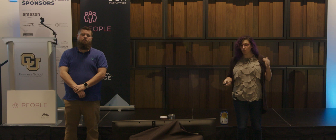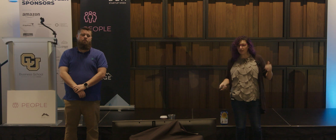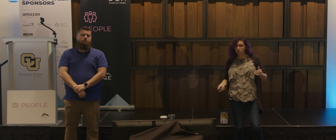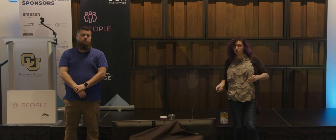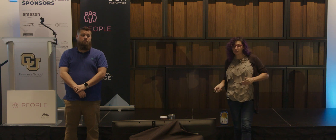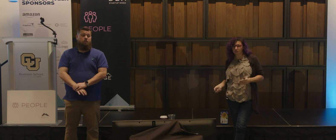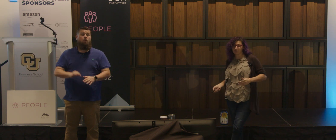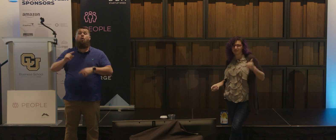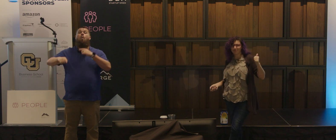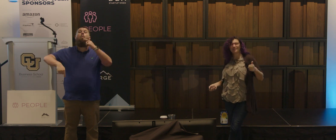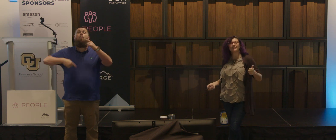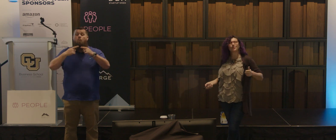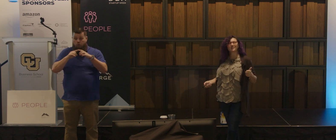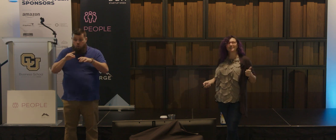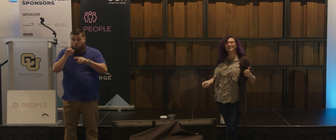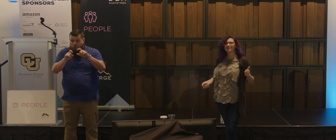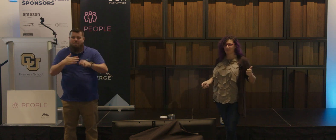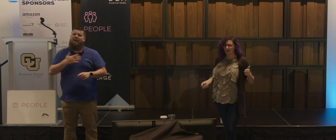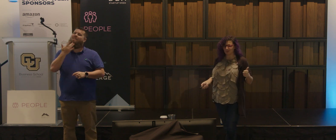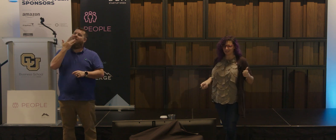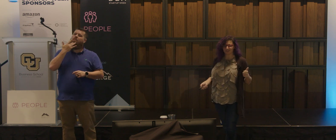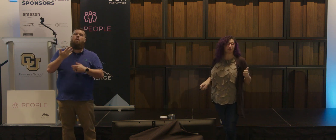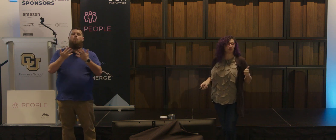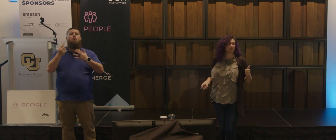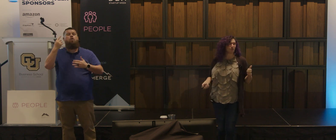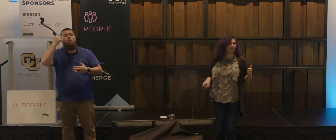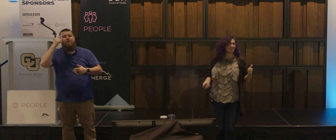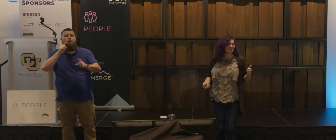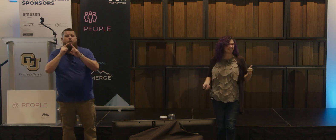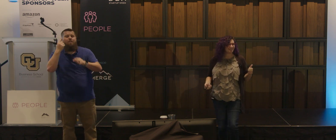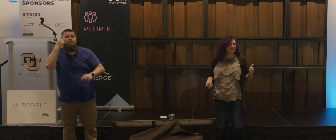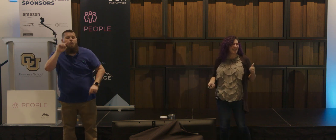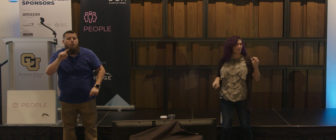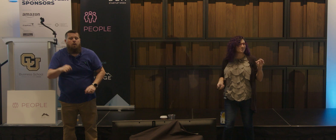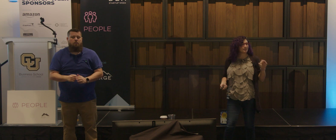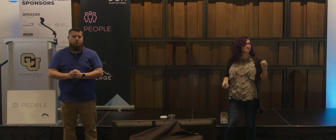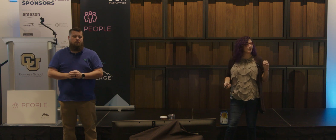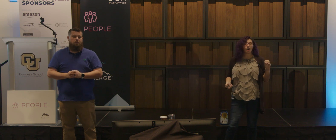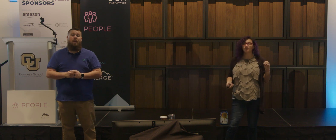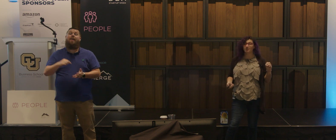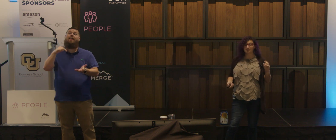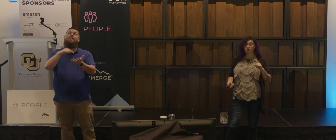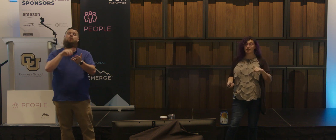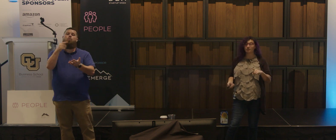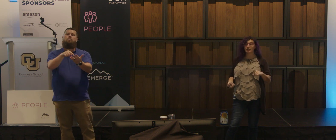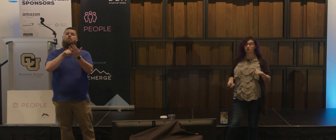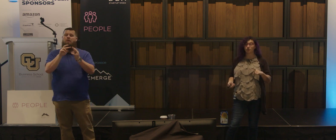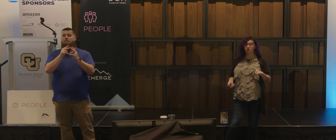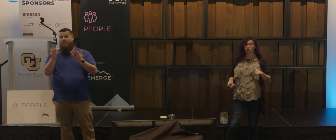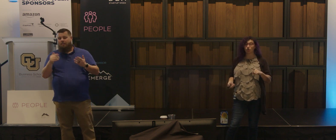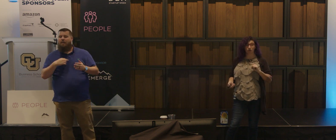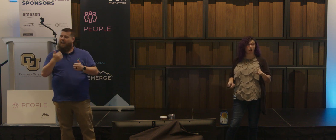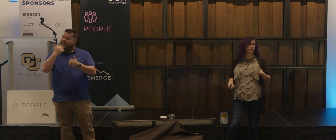So when you do the questions, my favorite question is, what do you think you're interviewing for? And this tells me a couple of things. I start every